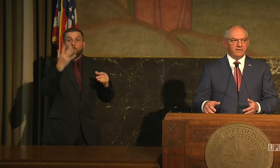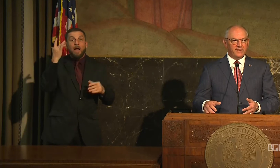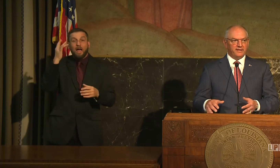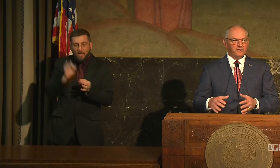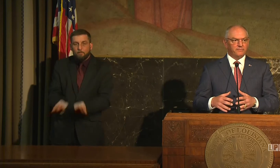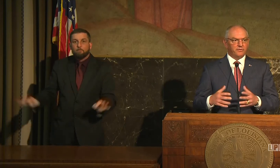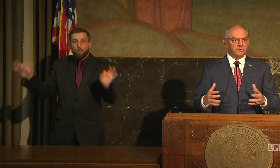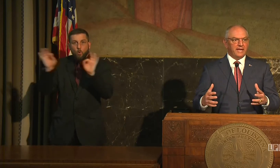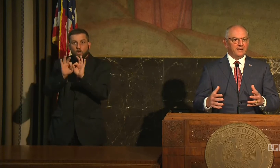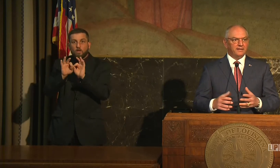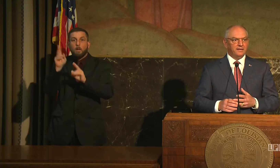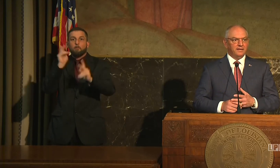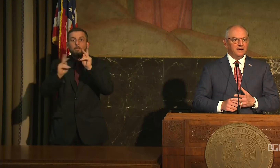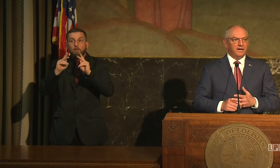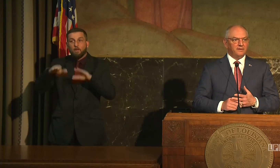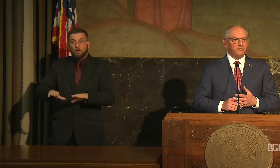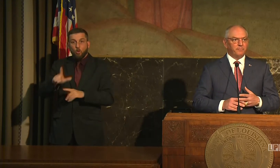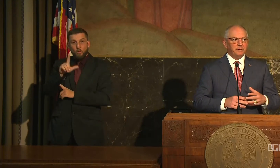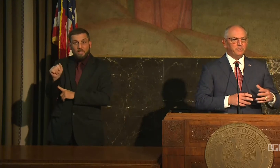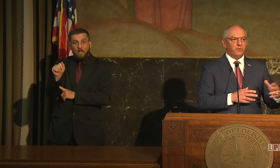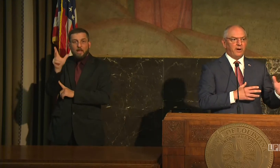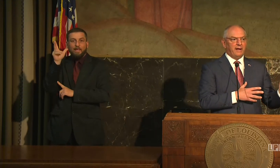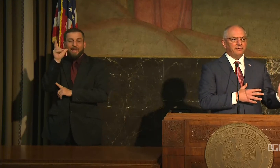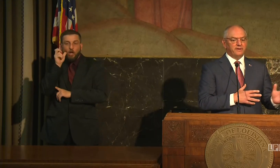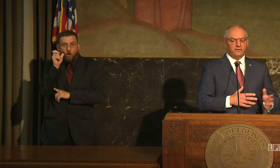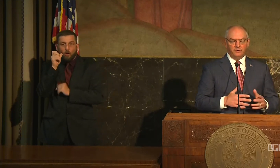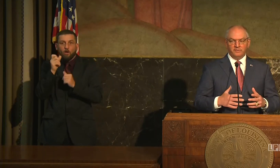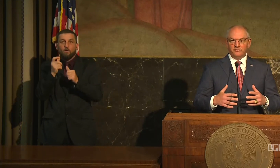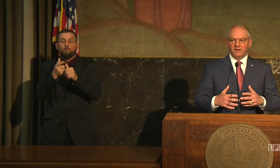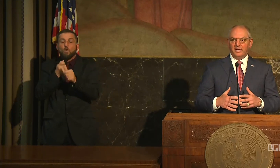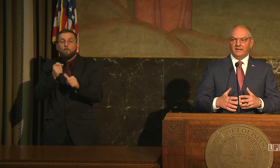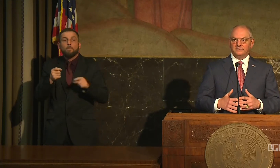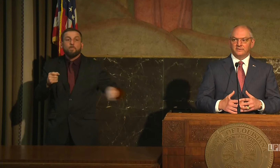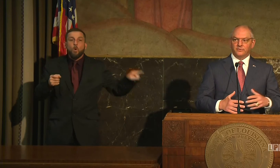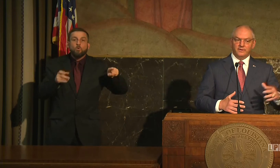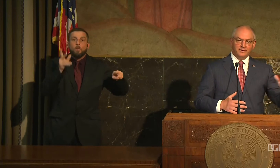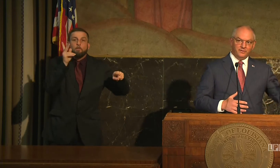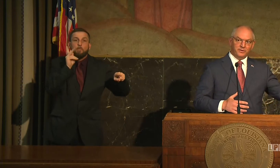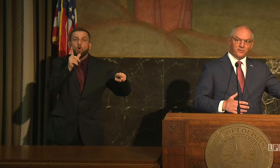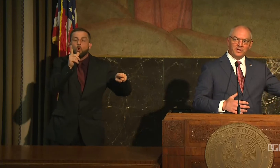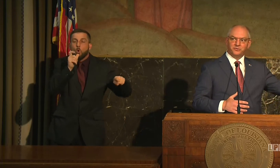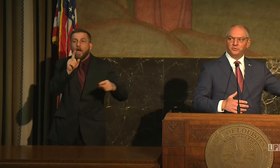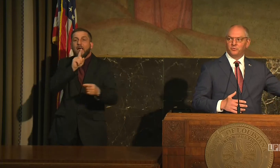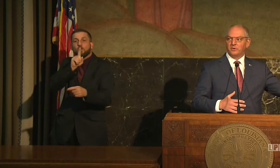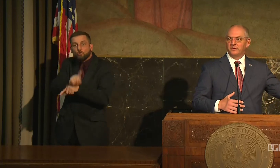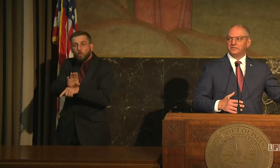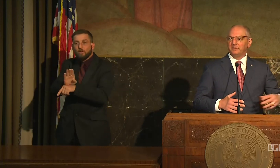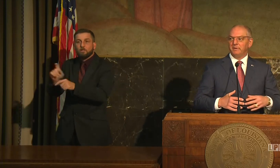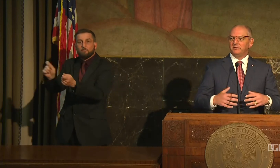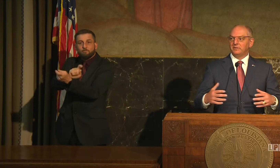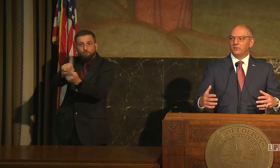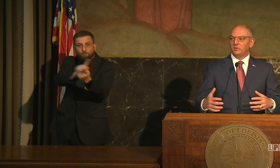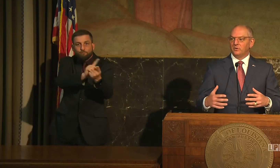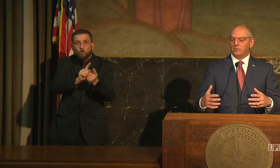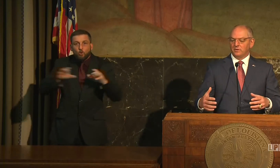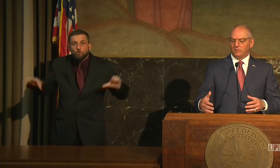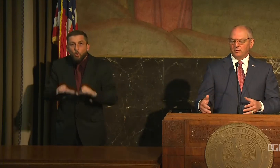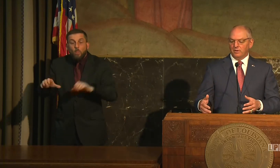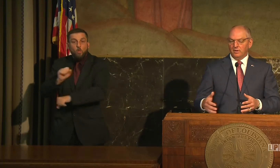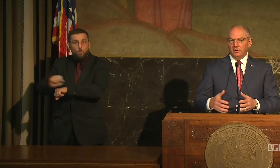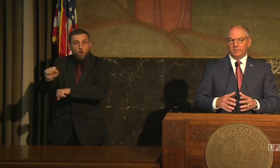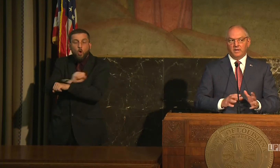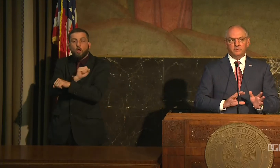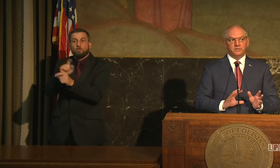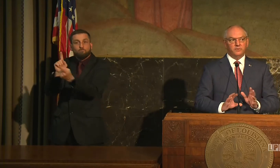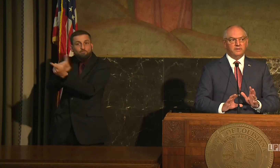of Louisiana hear firsthand from people who are out there on the front lines doing the grassroots work that she mentioned, going door to